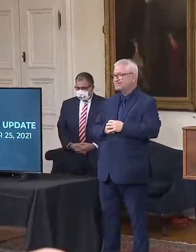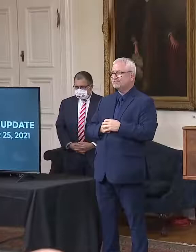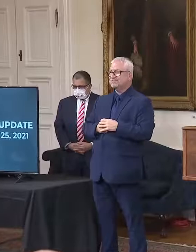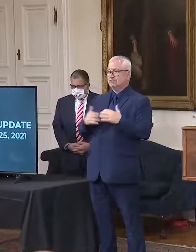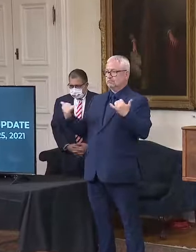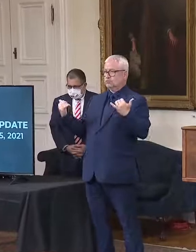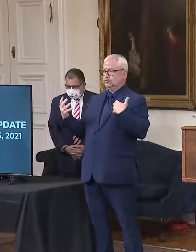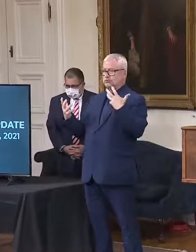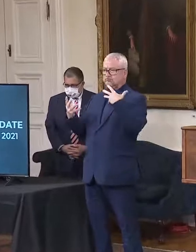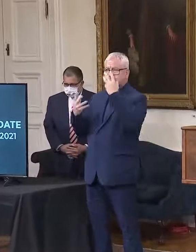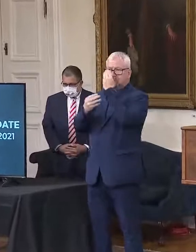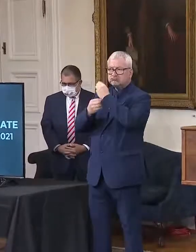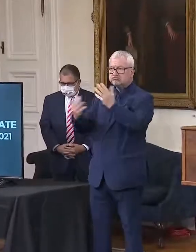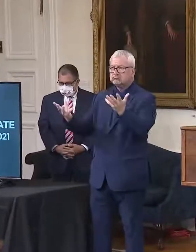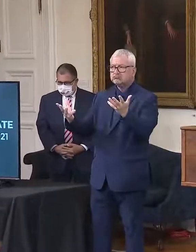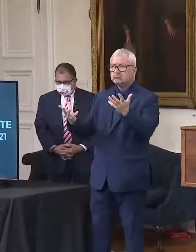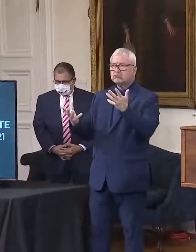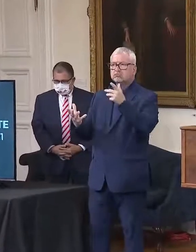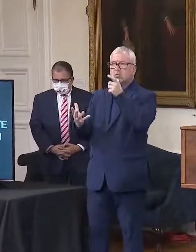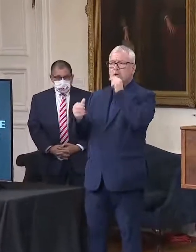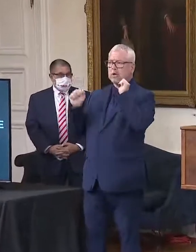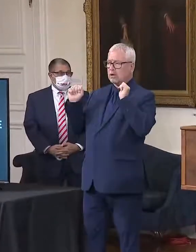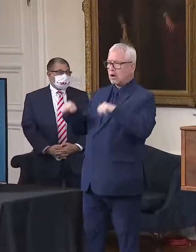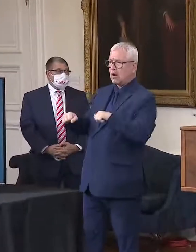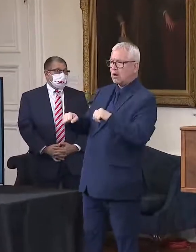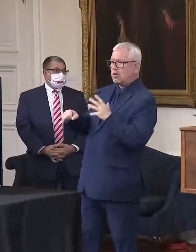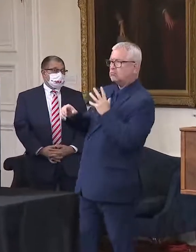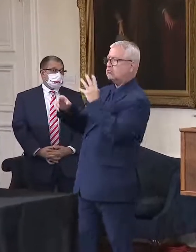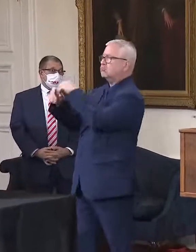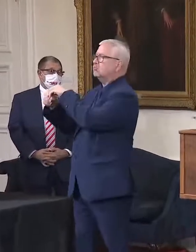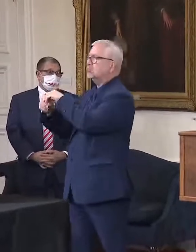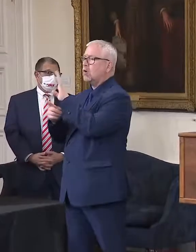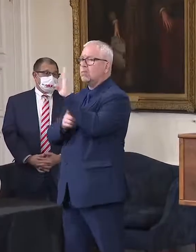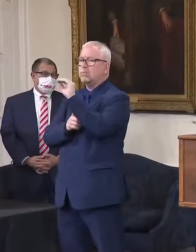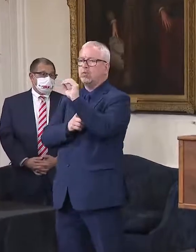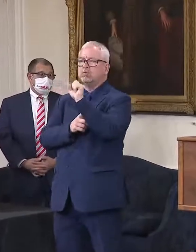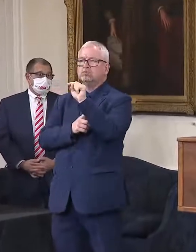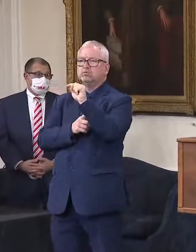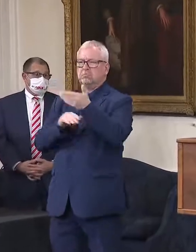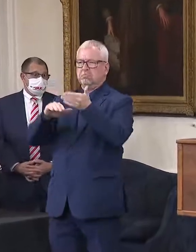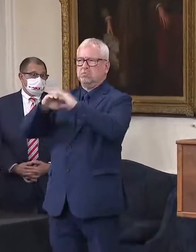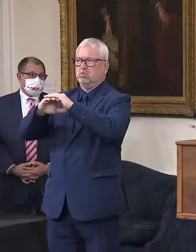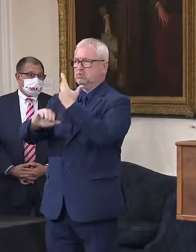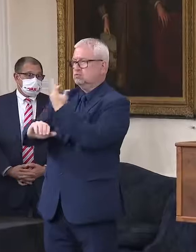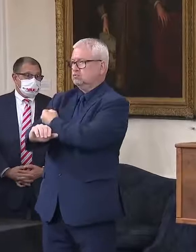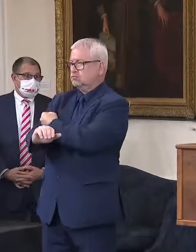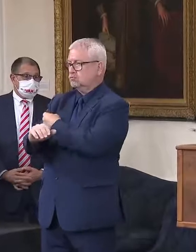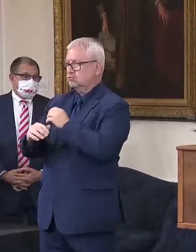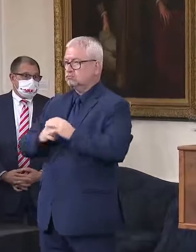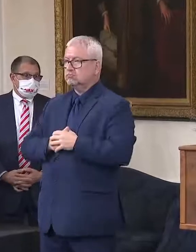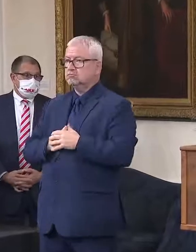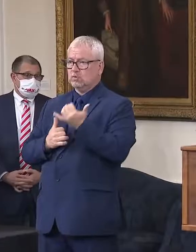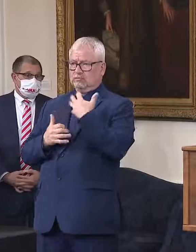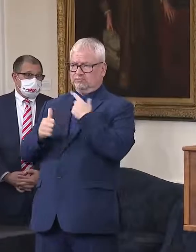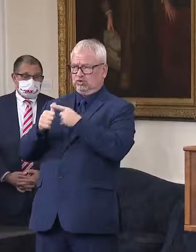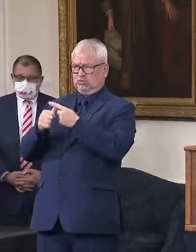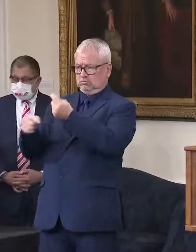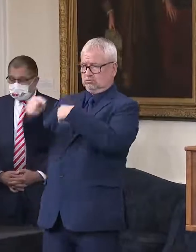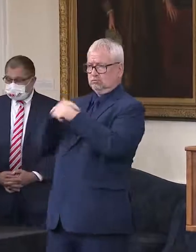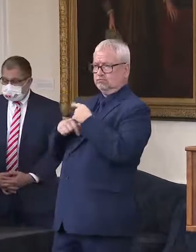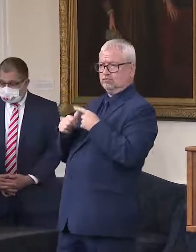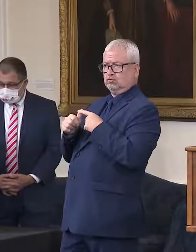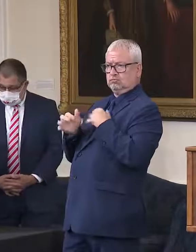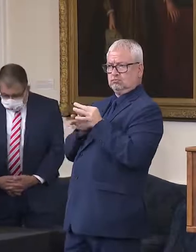for COVID-19 booster shots. But first, I want to take a moment to provide an update on our COVID recovery,